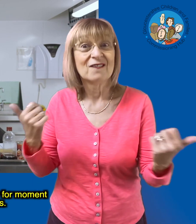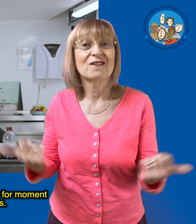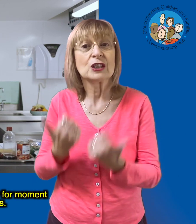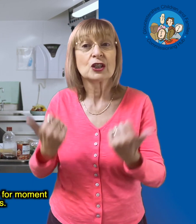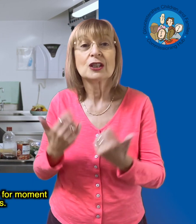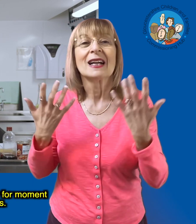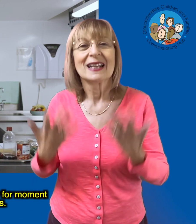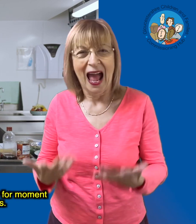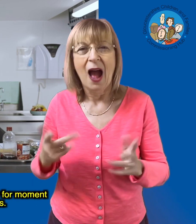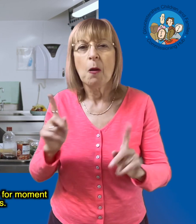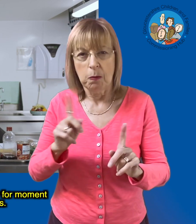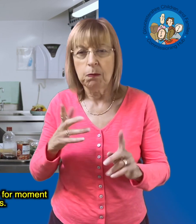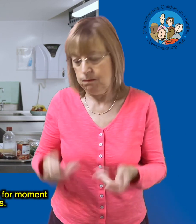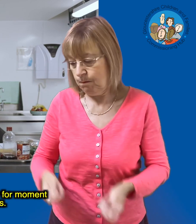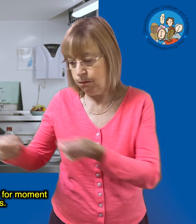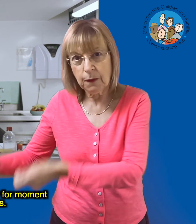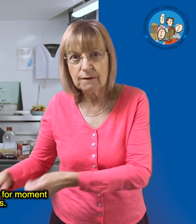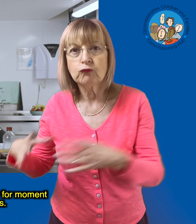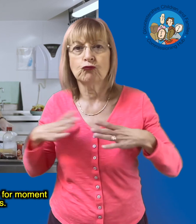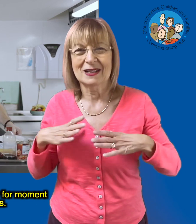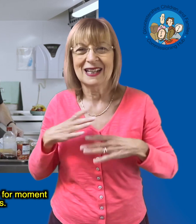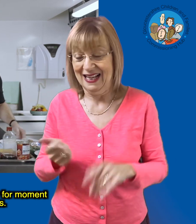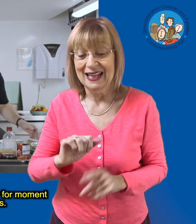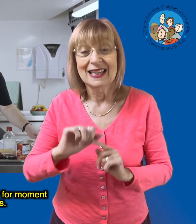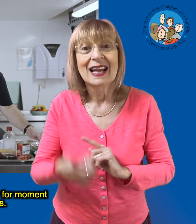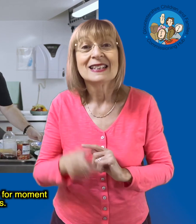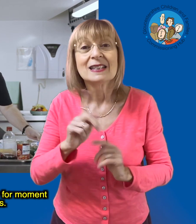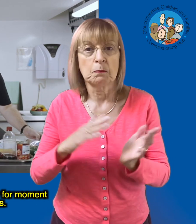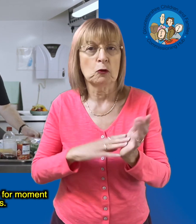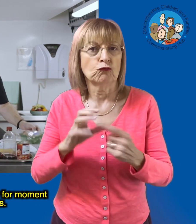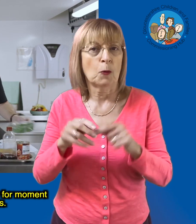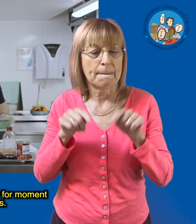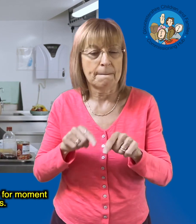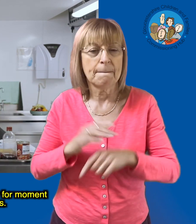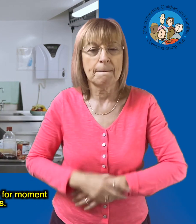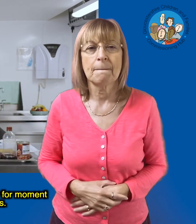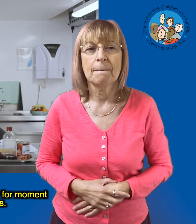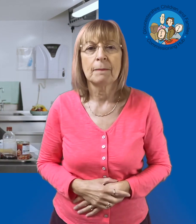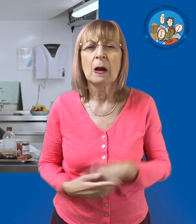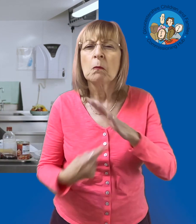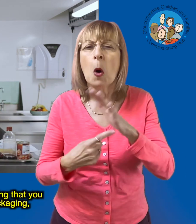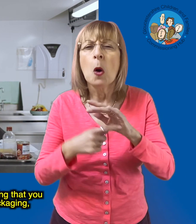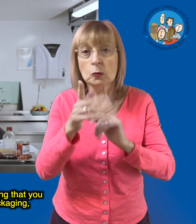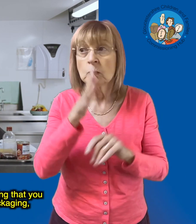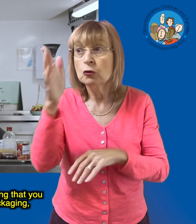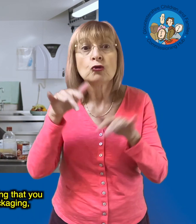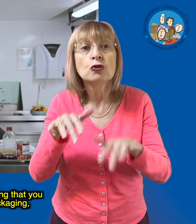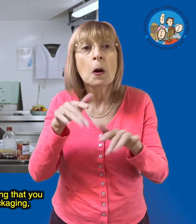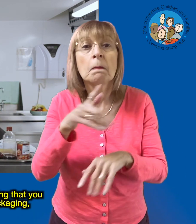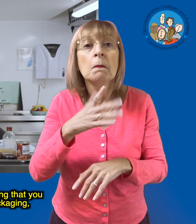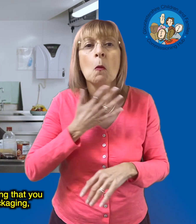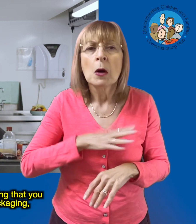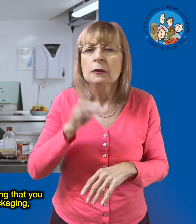So that's the onion done. I'm going to just put that out of the way for a moment, and we're going to move on to mushrooms. Now, it's important